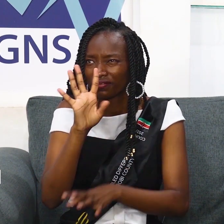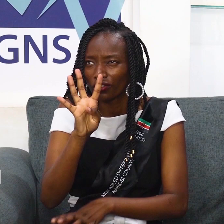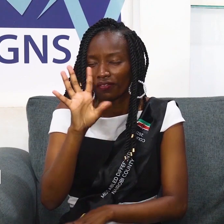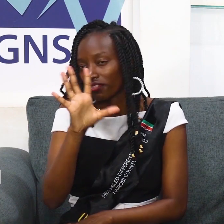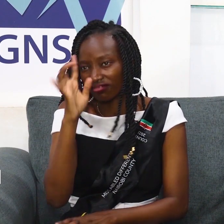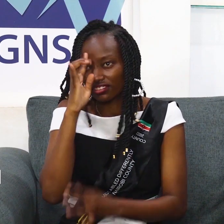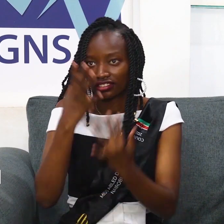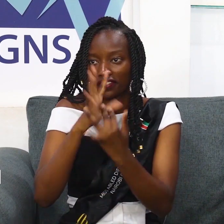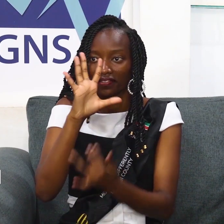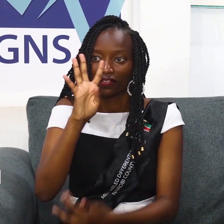around, was it class